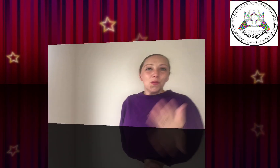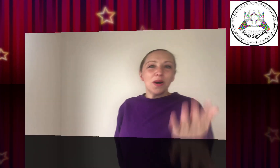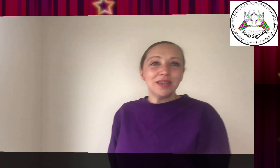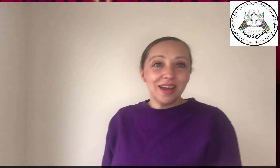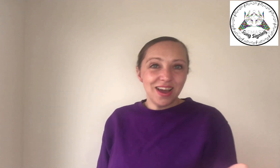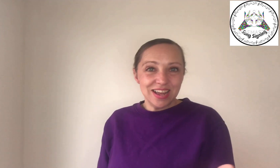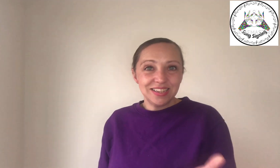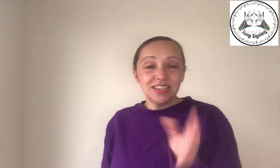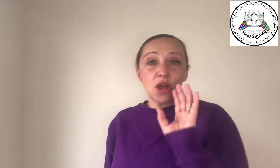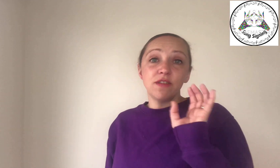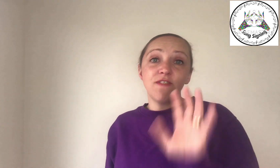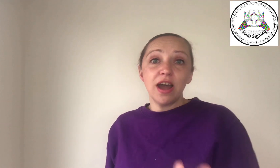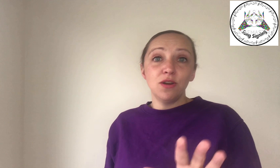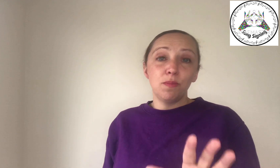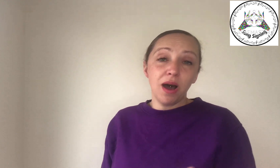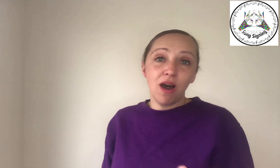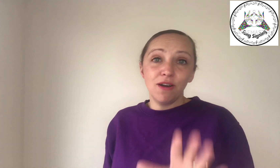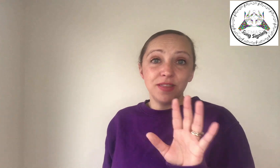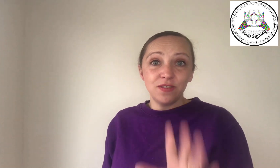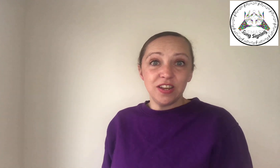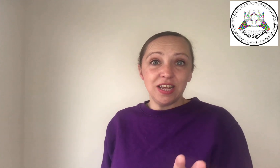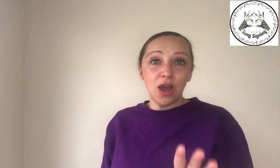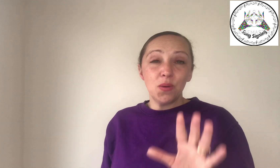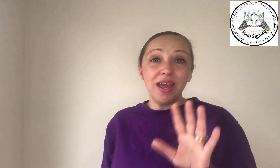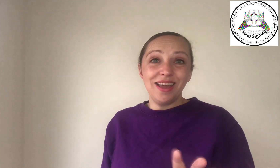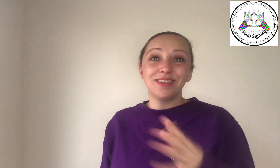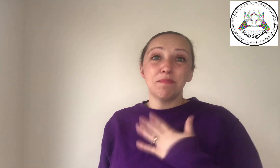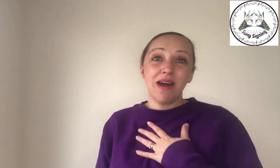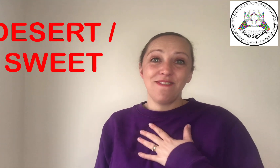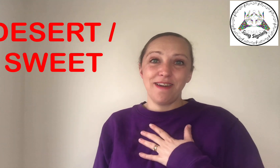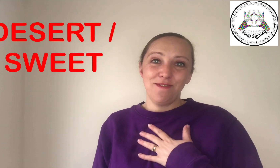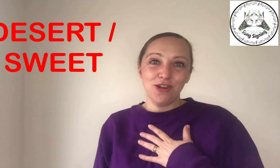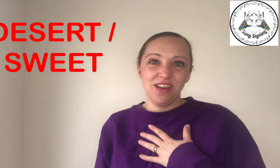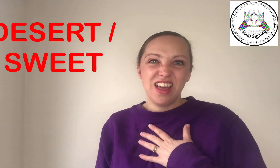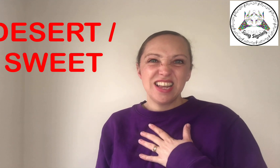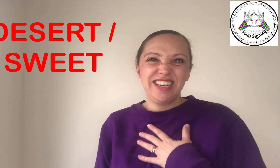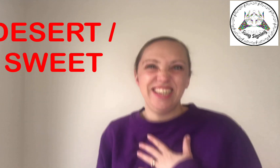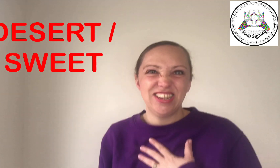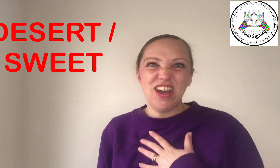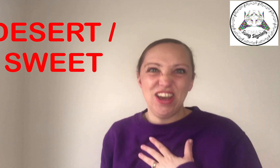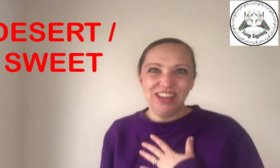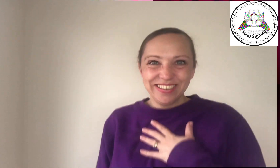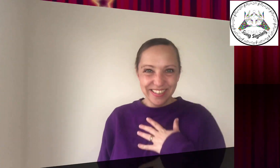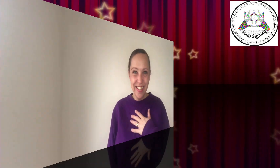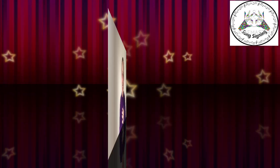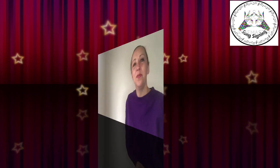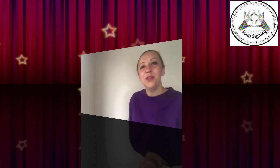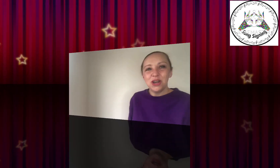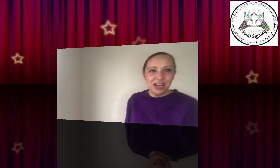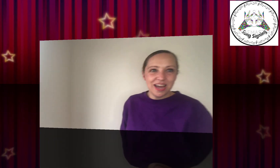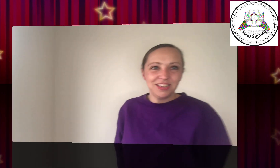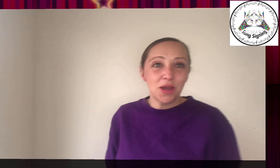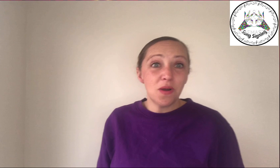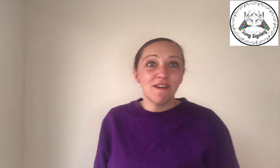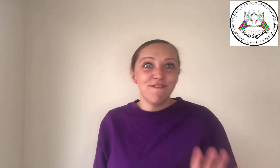Well done, guys. So the final part of this video is my favorite, dessert. Okay, so our